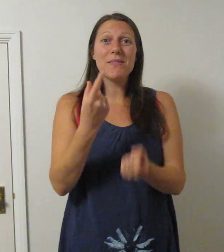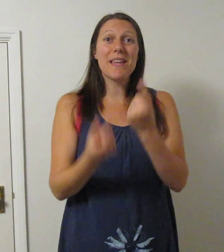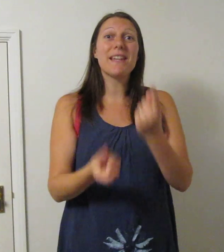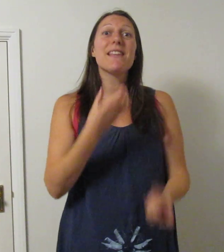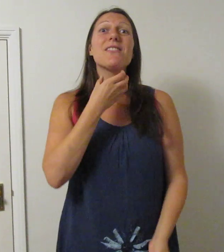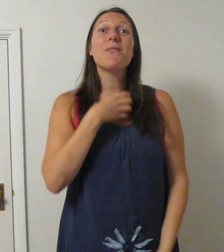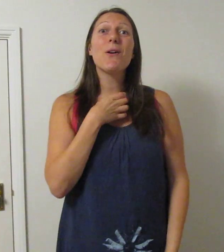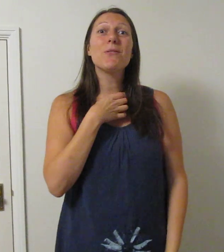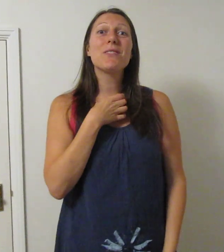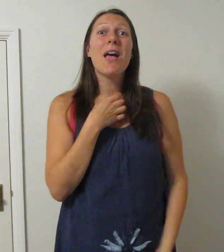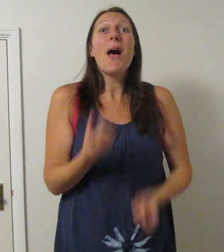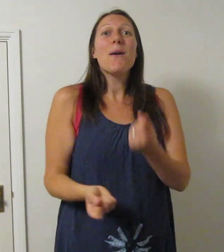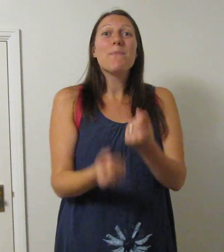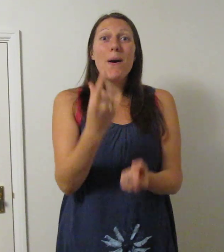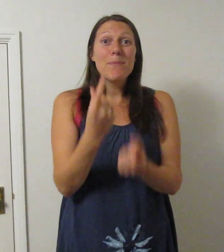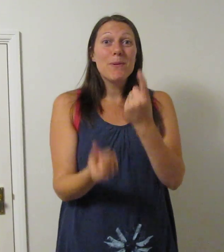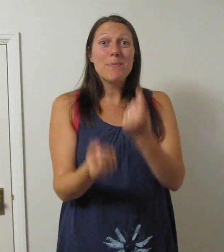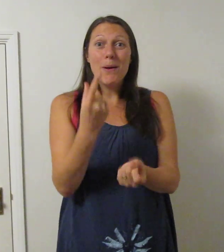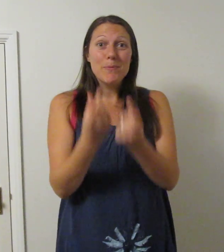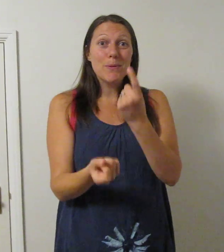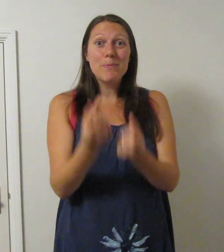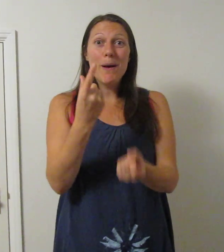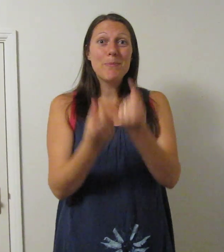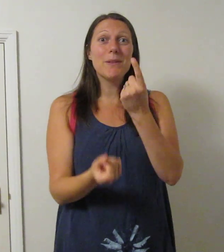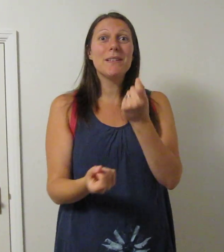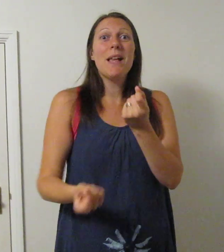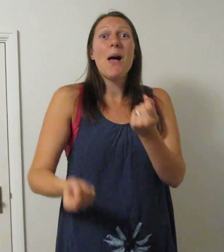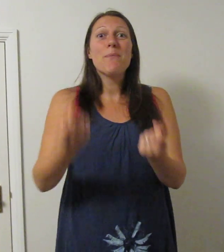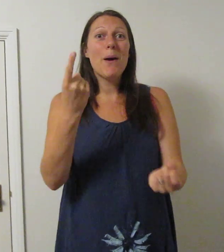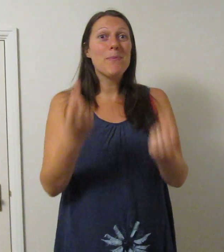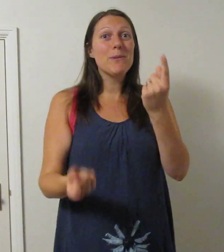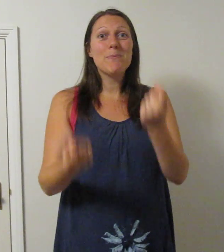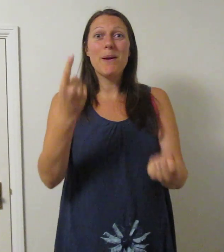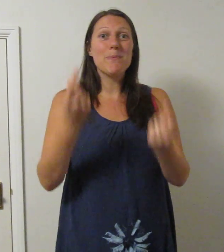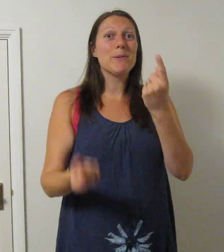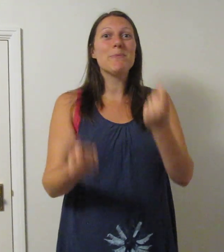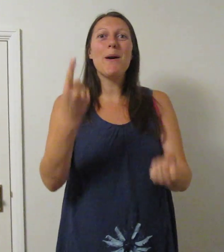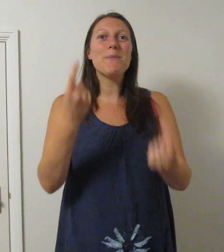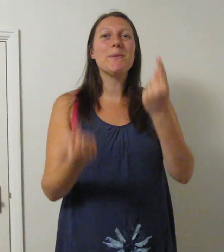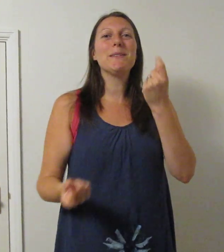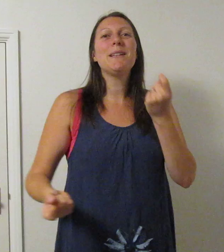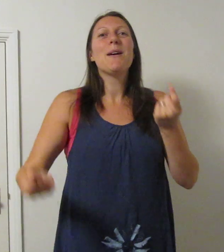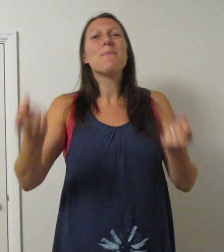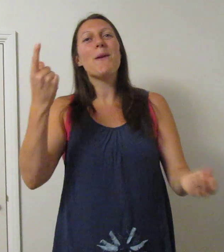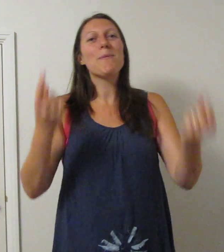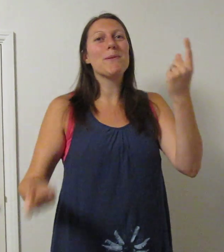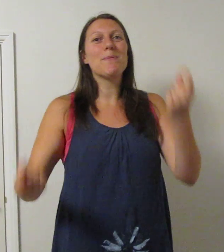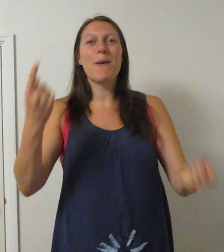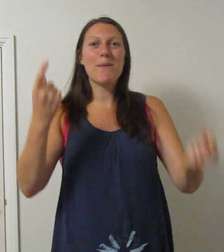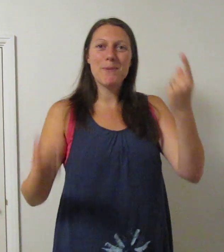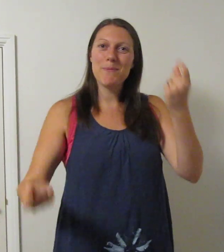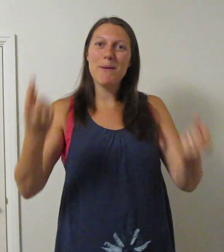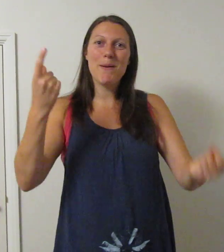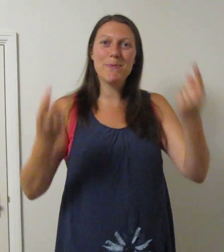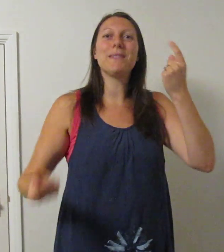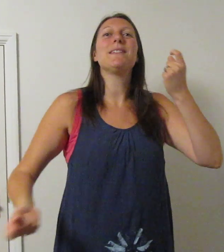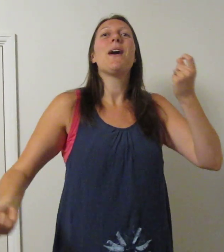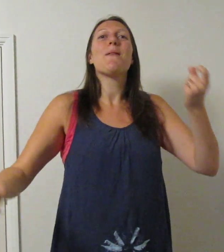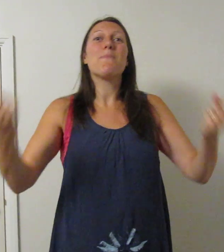in his throat. Bubble, bubble, bubble, bubble, bubble, bubble, bubble, bubble, bubble,